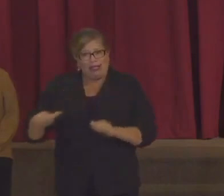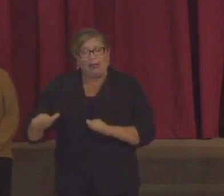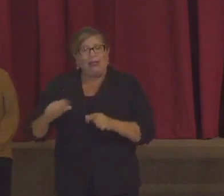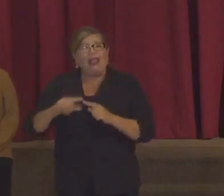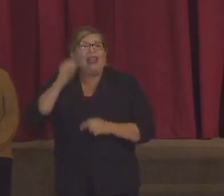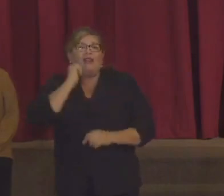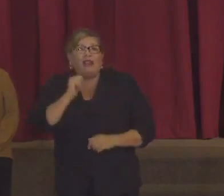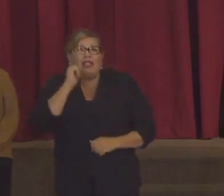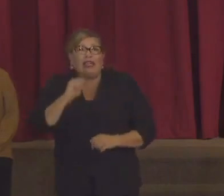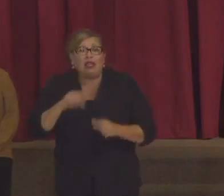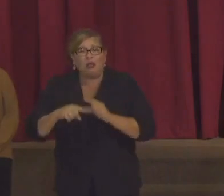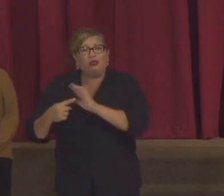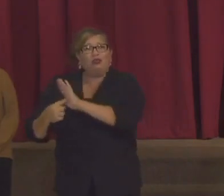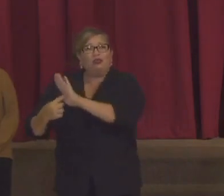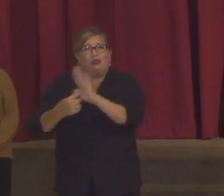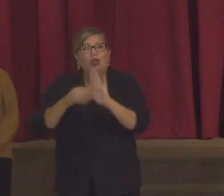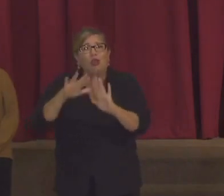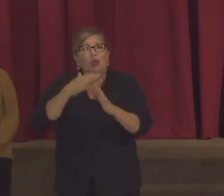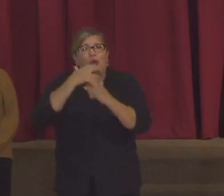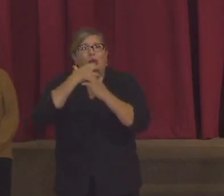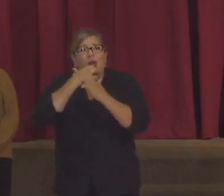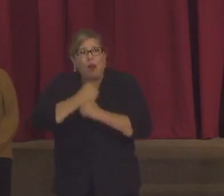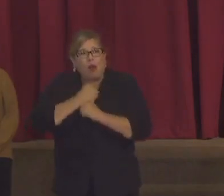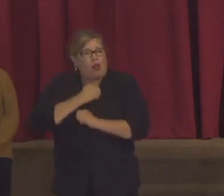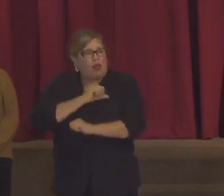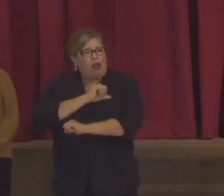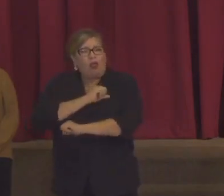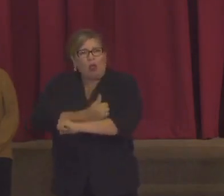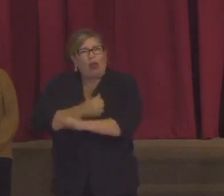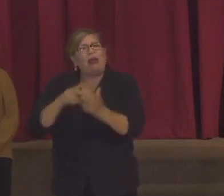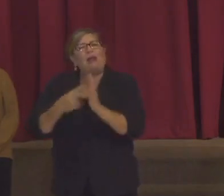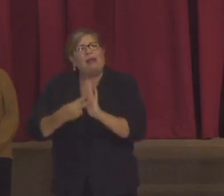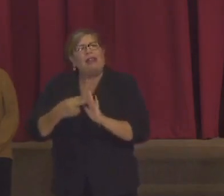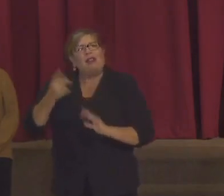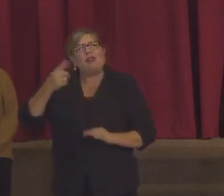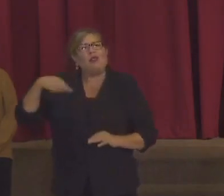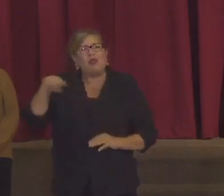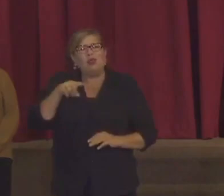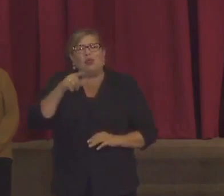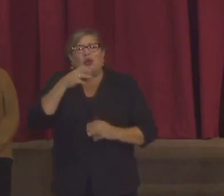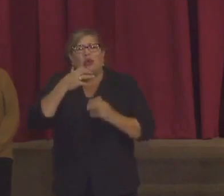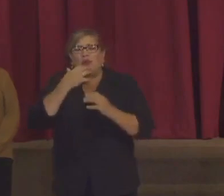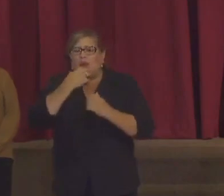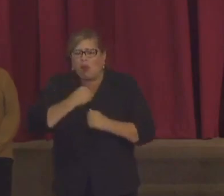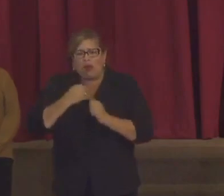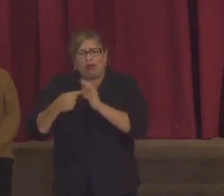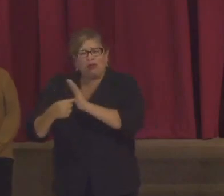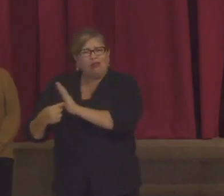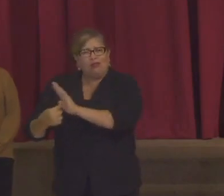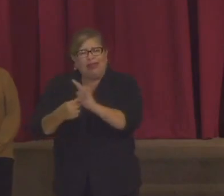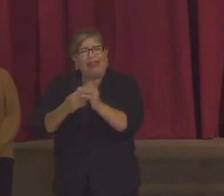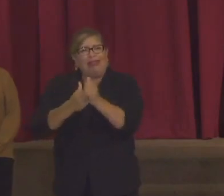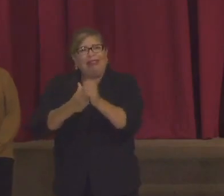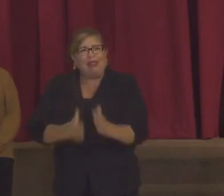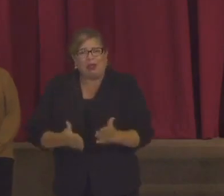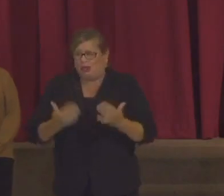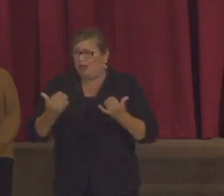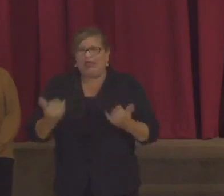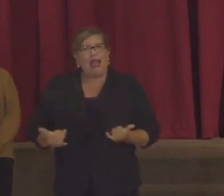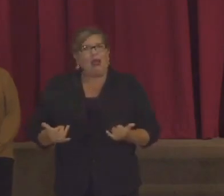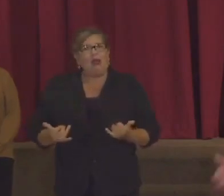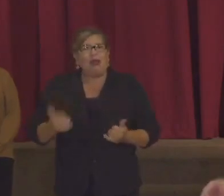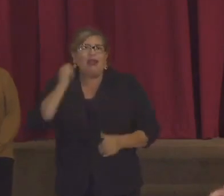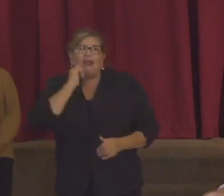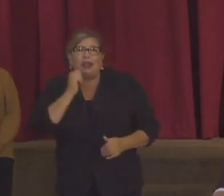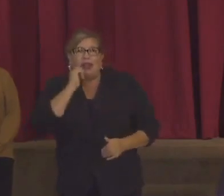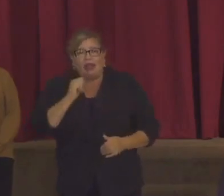day. And we need moral leaders, now more than ever. Each and every one of us has that capacity,